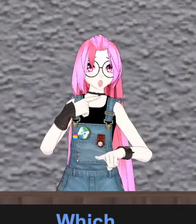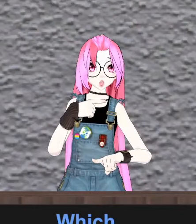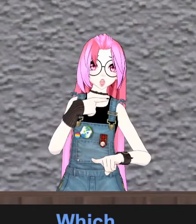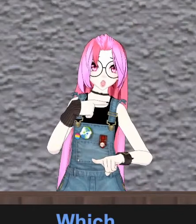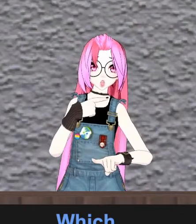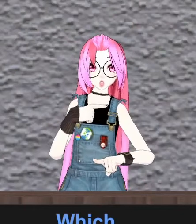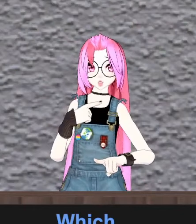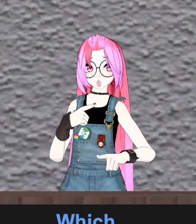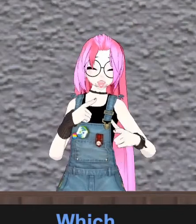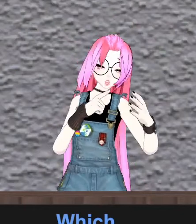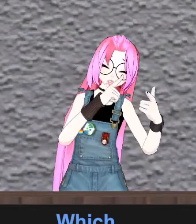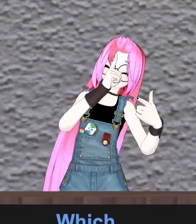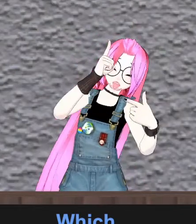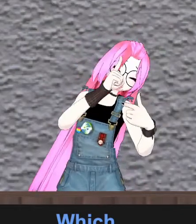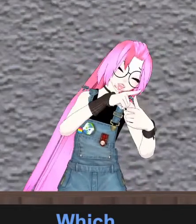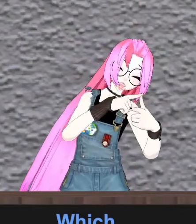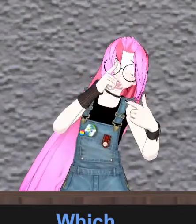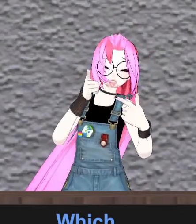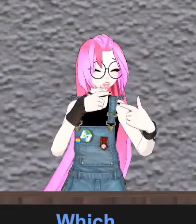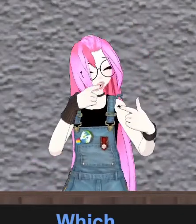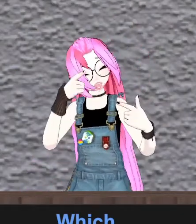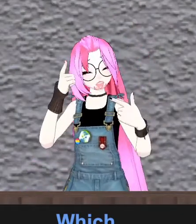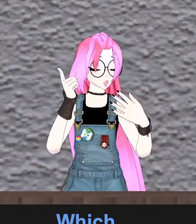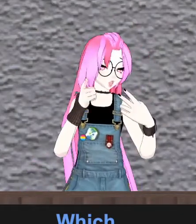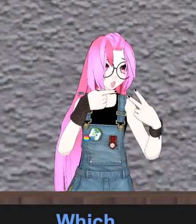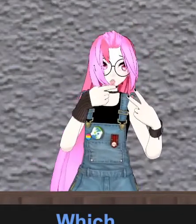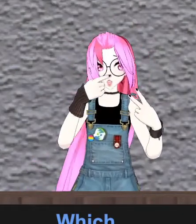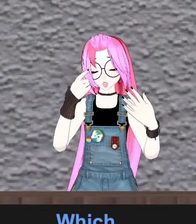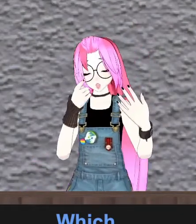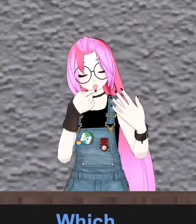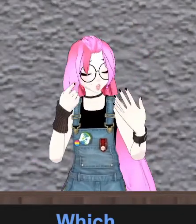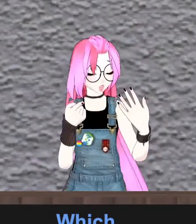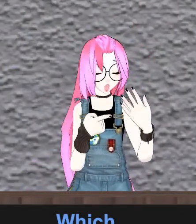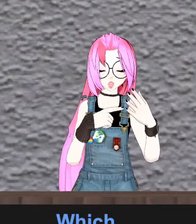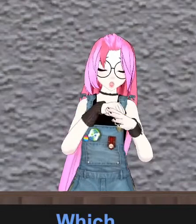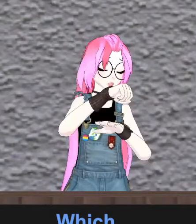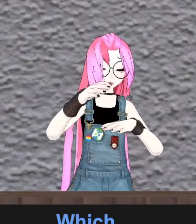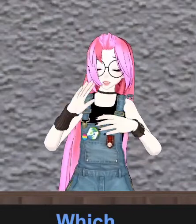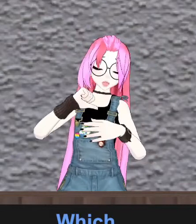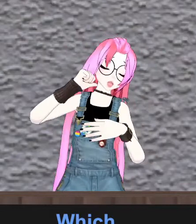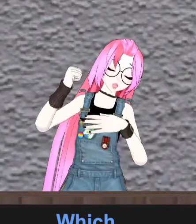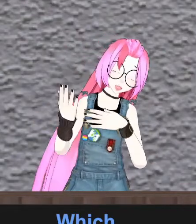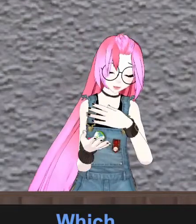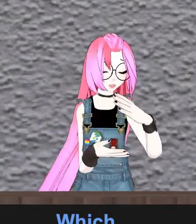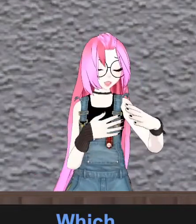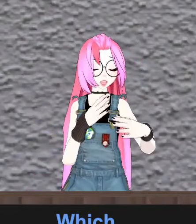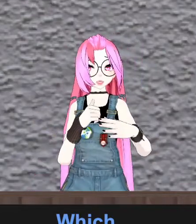hearing people. So it's hearing, hard of hearing, special needs, deaf and blind, whatever. It's all